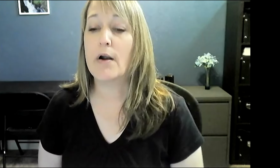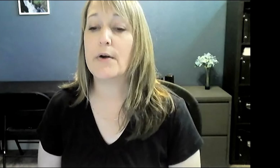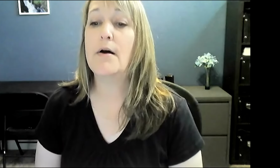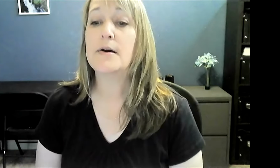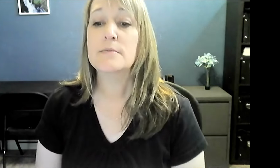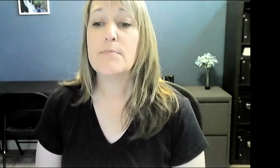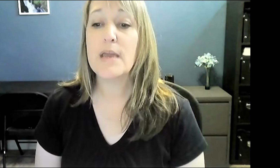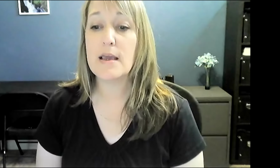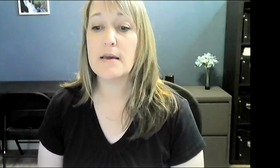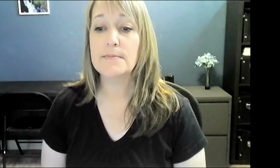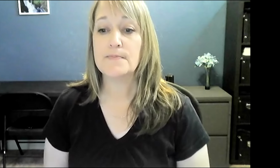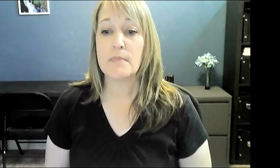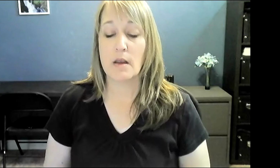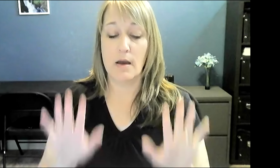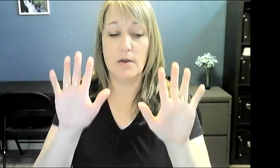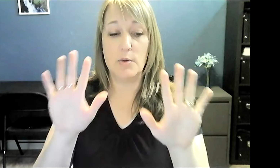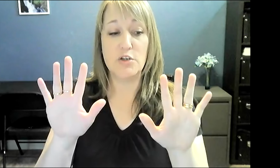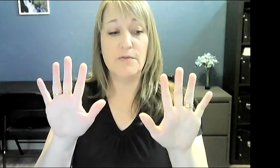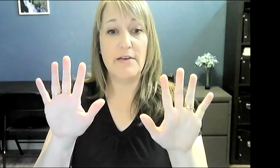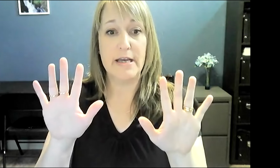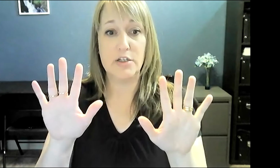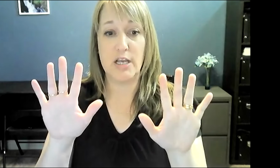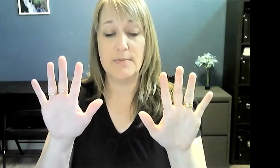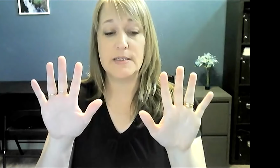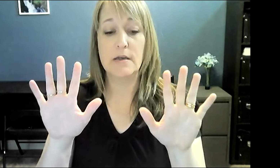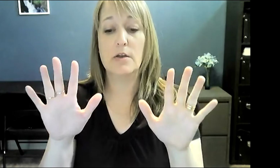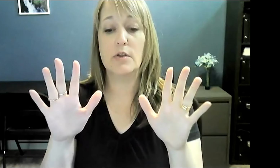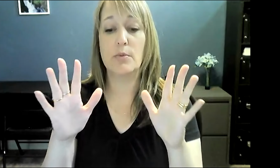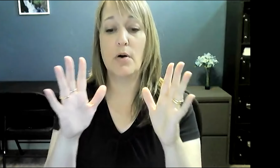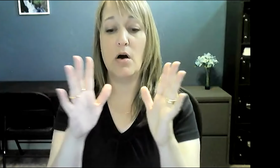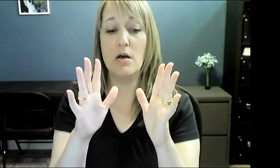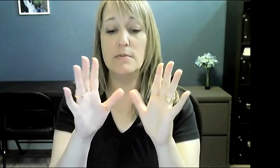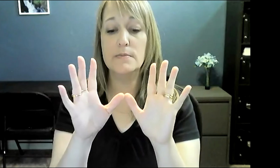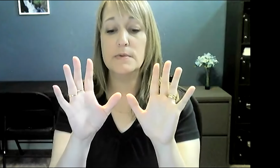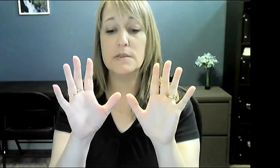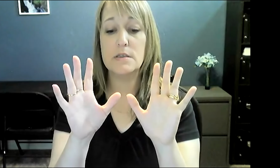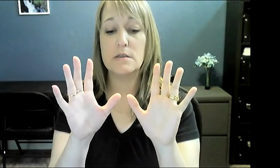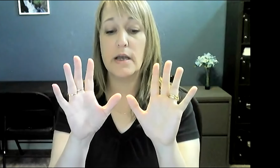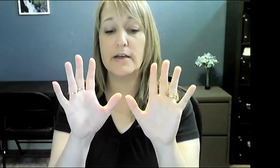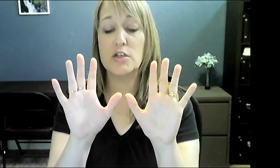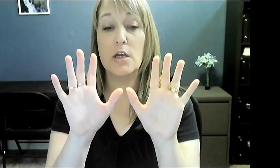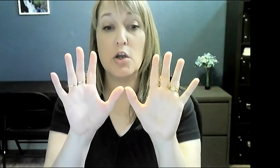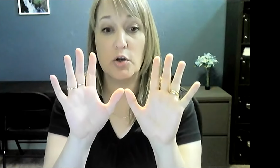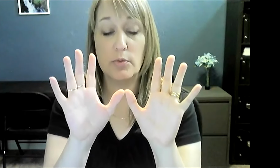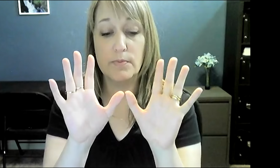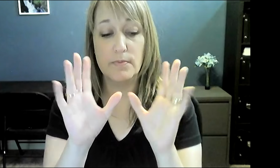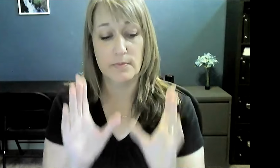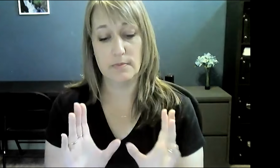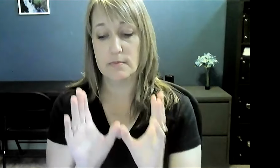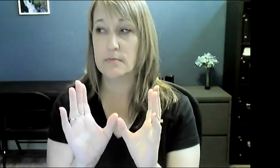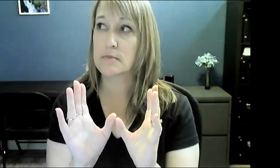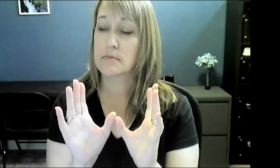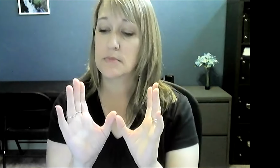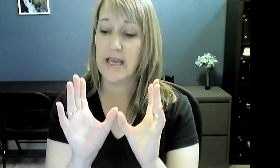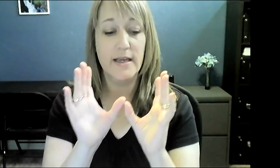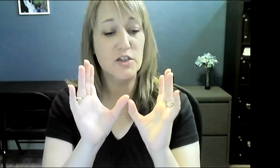right, meeting. You want 2 5 hand shapes. Your palms, actually, I guess your